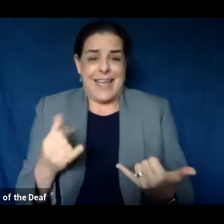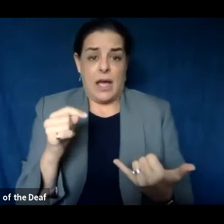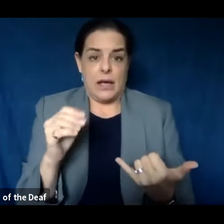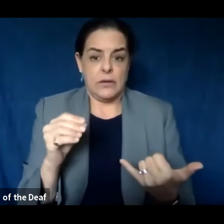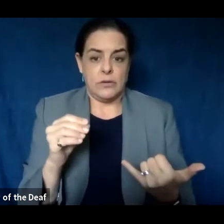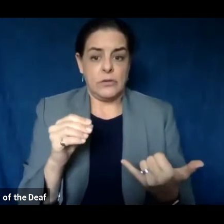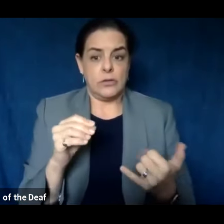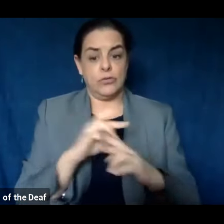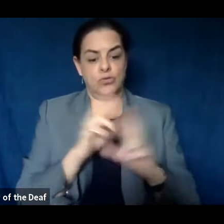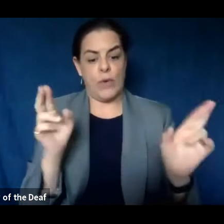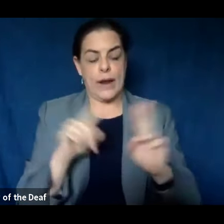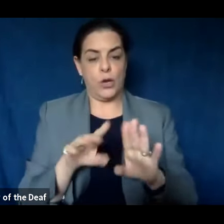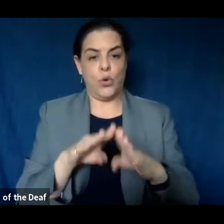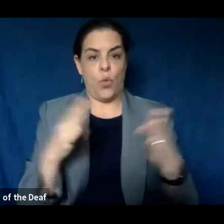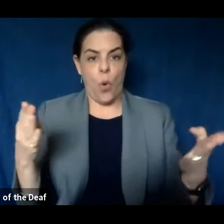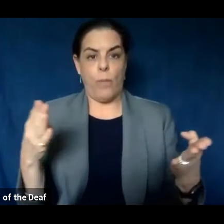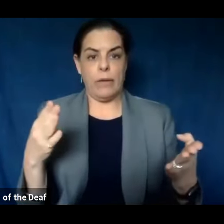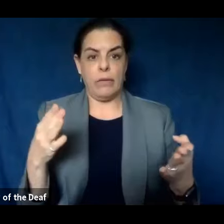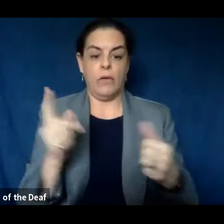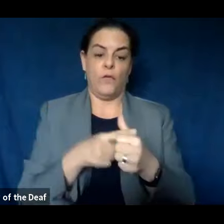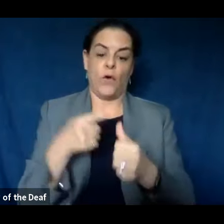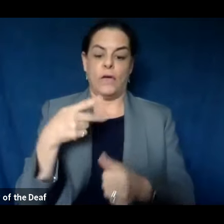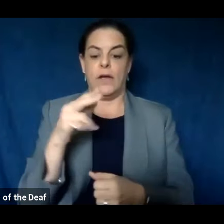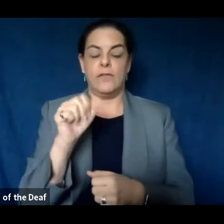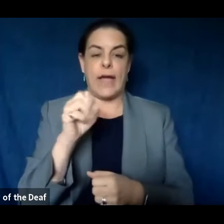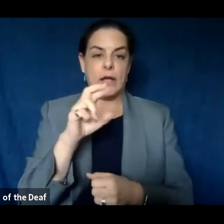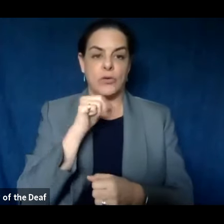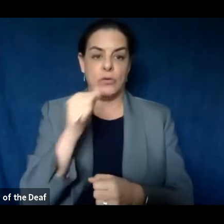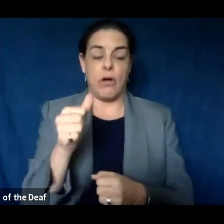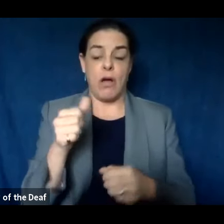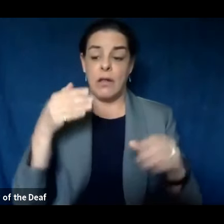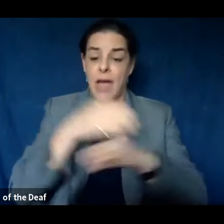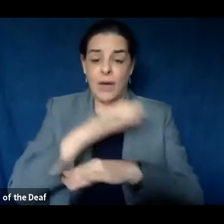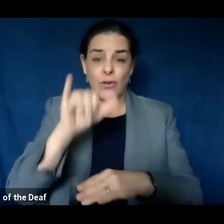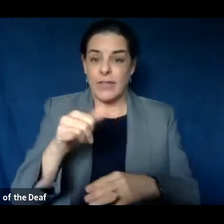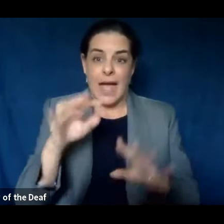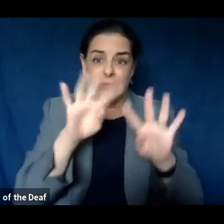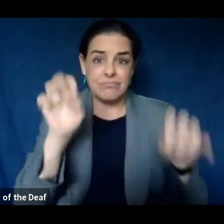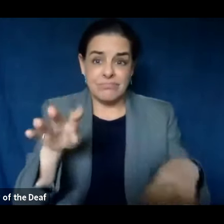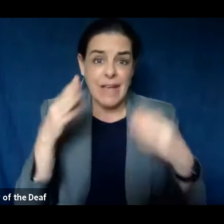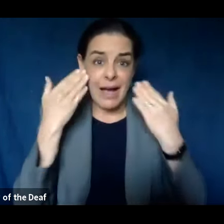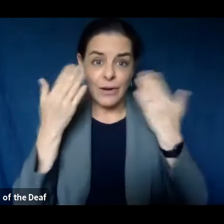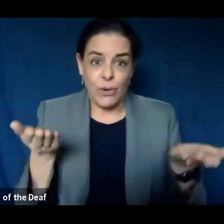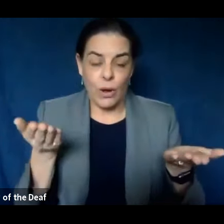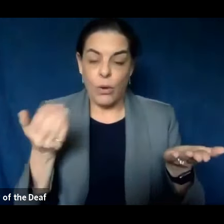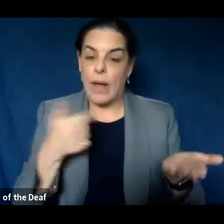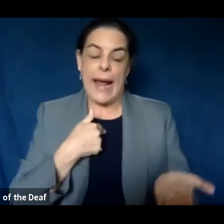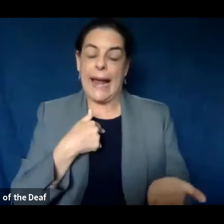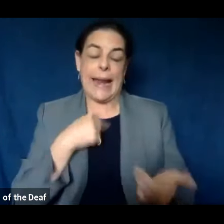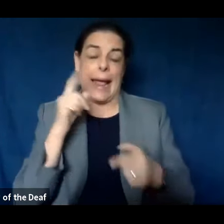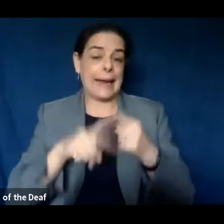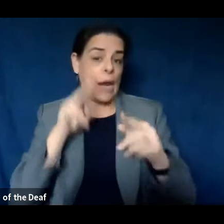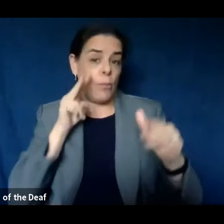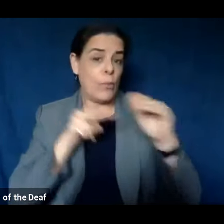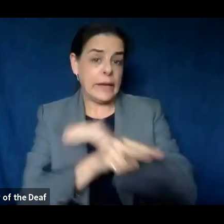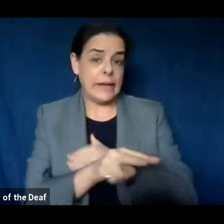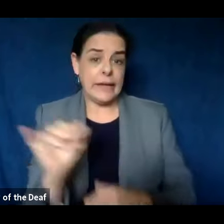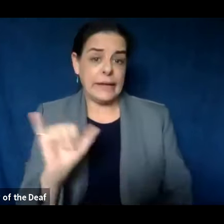move to the next phase. So I don't know what's going to happen after that. I'm not going to predict what's going to happen after